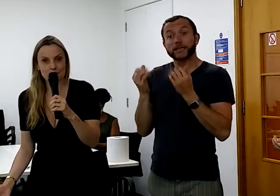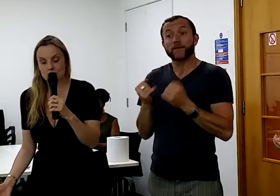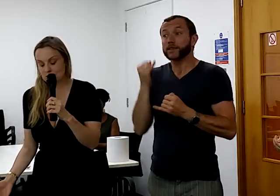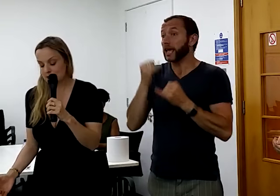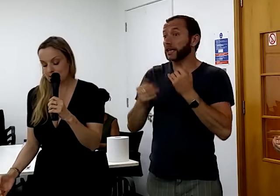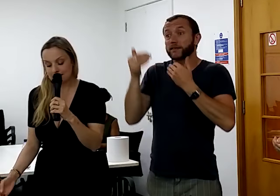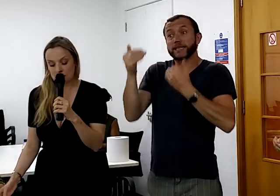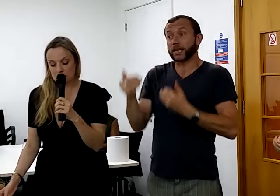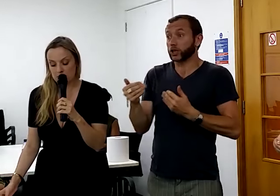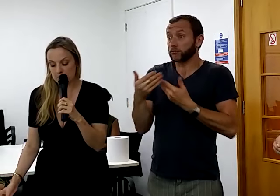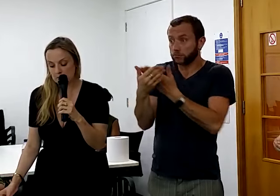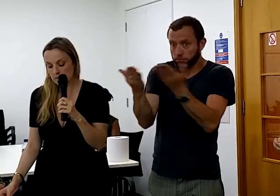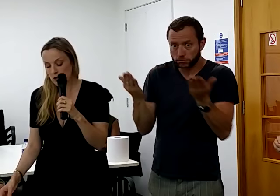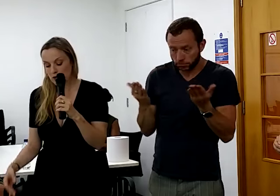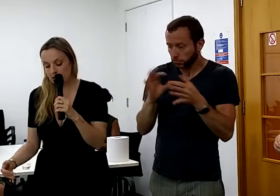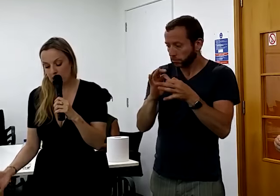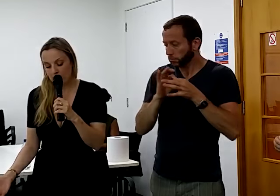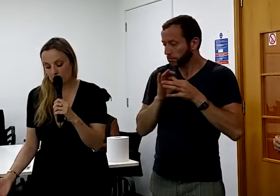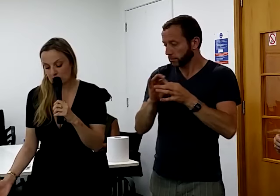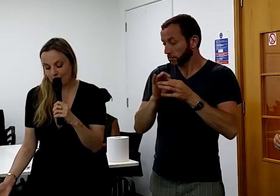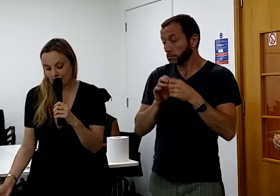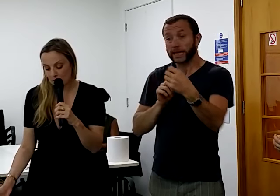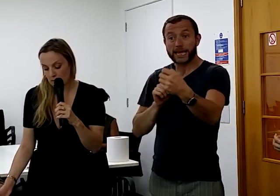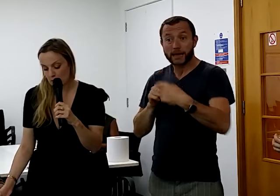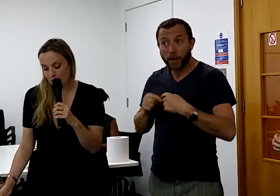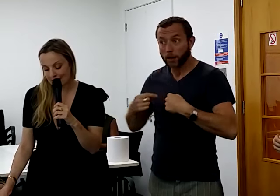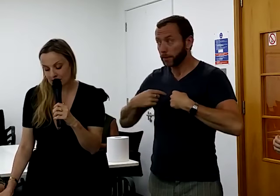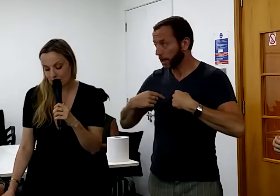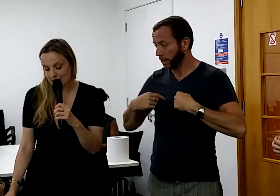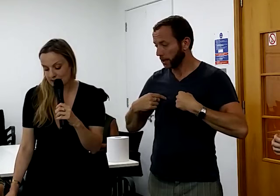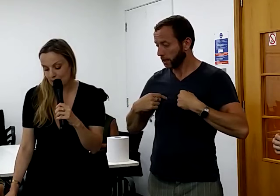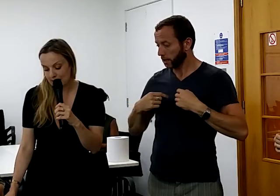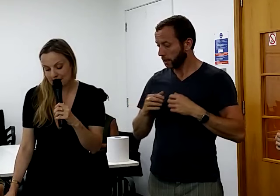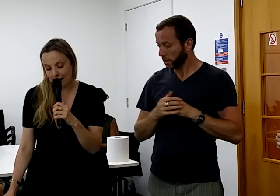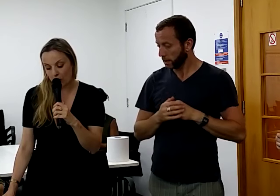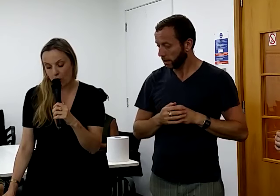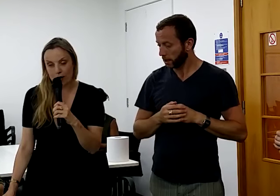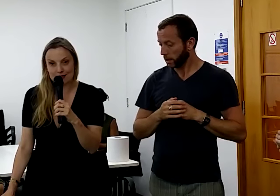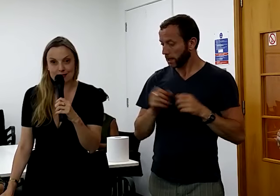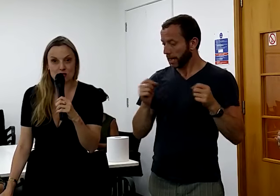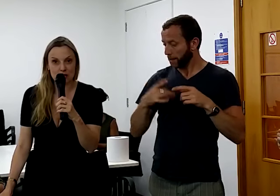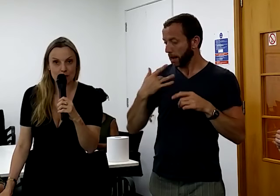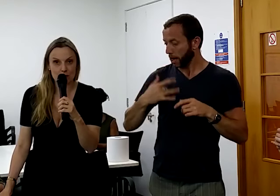at the end of today's session. You can email